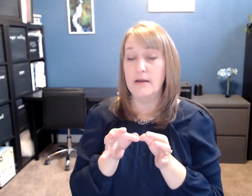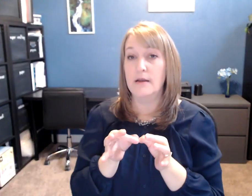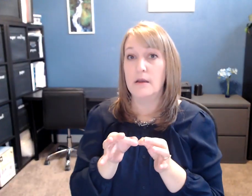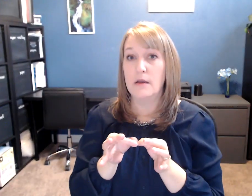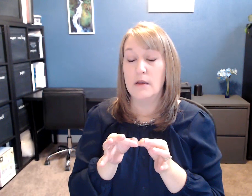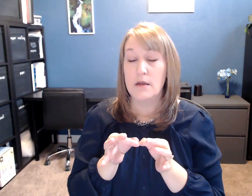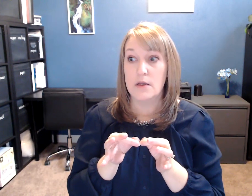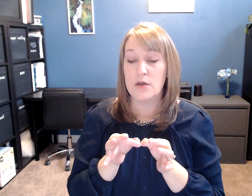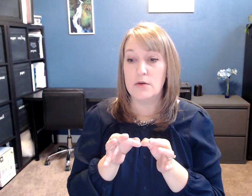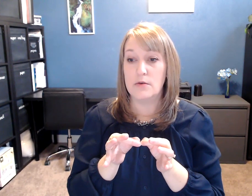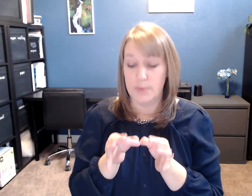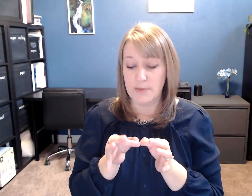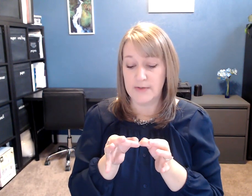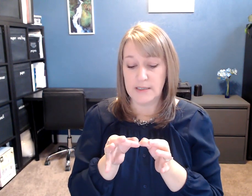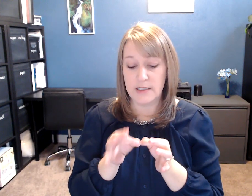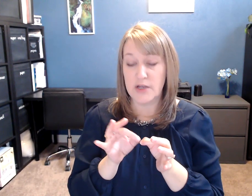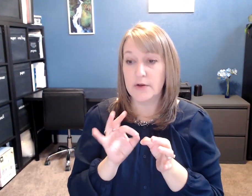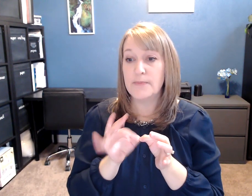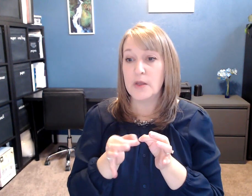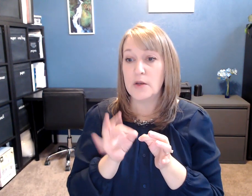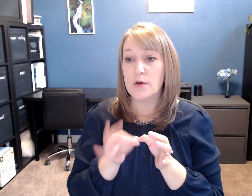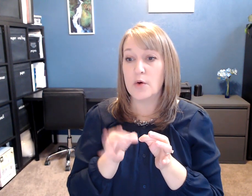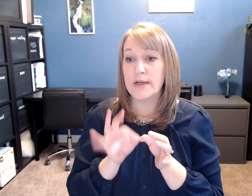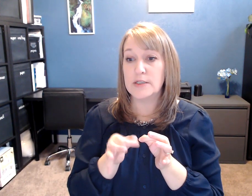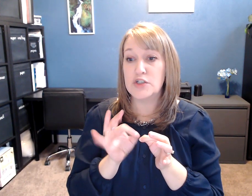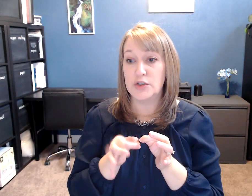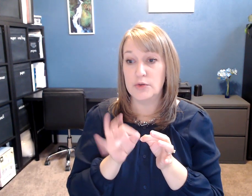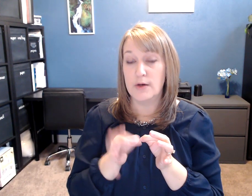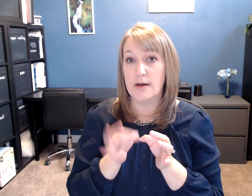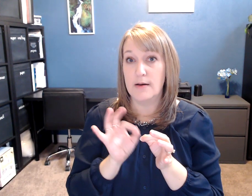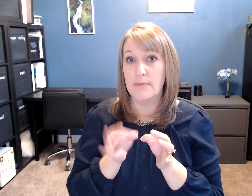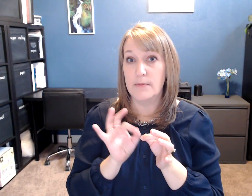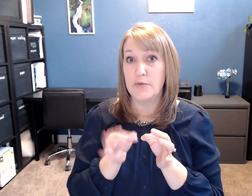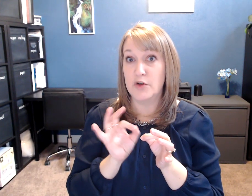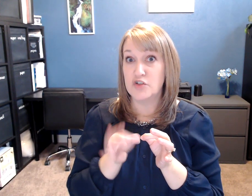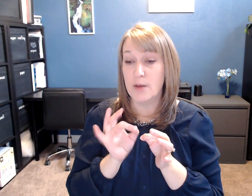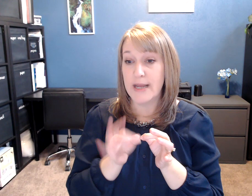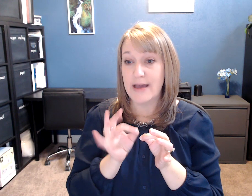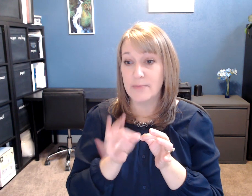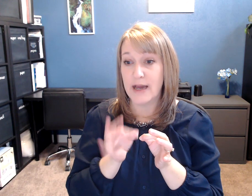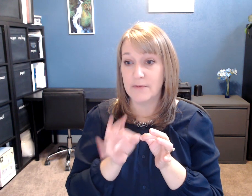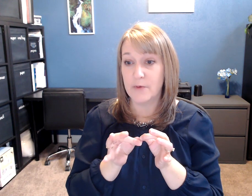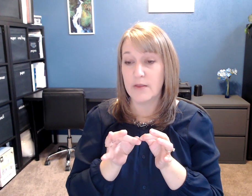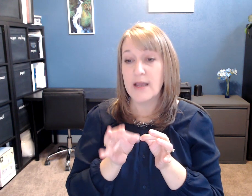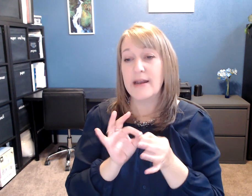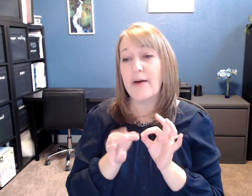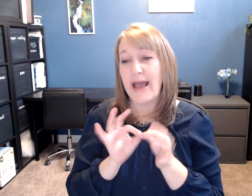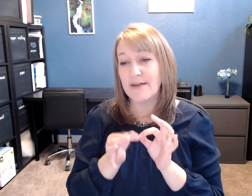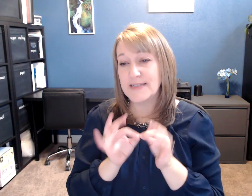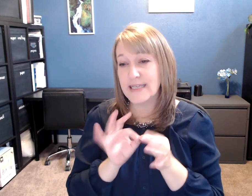then your palms are facing each other. You're going to move your dominant hand back and forth. Now I have